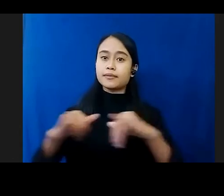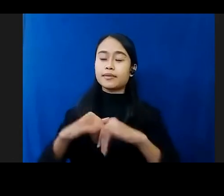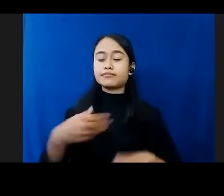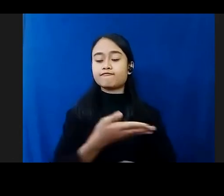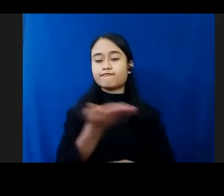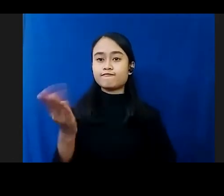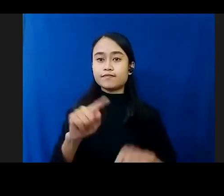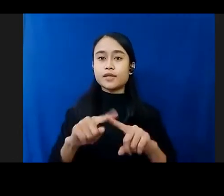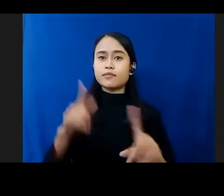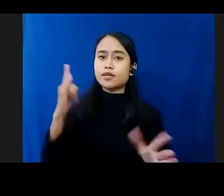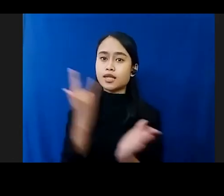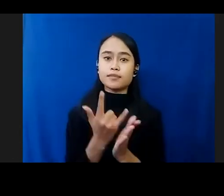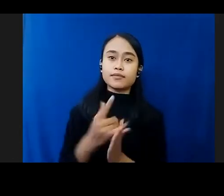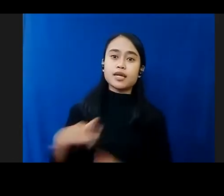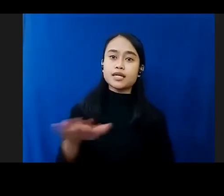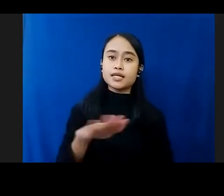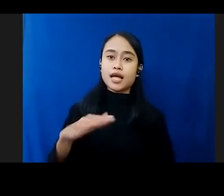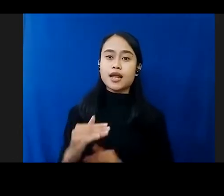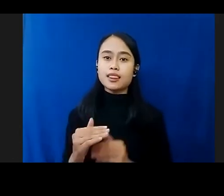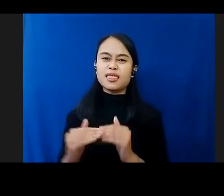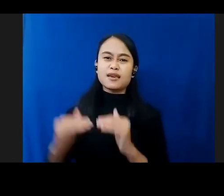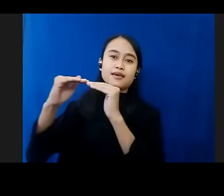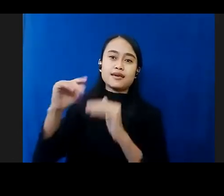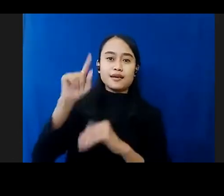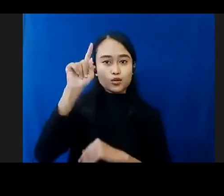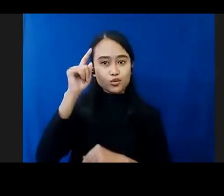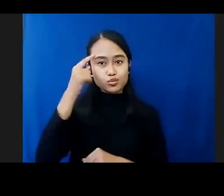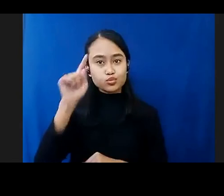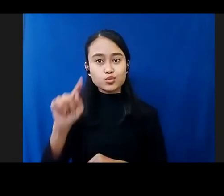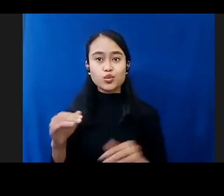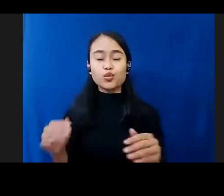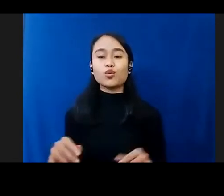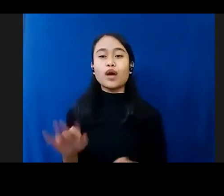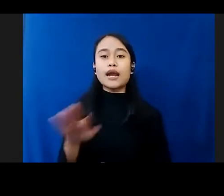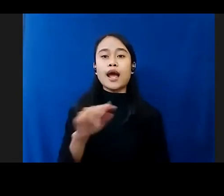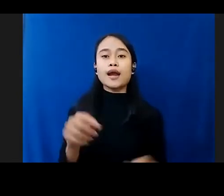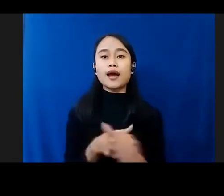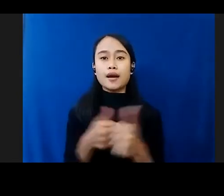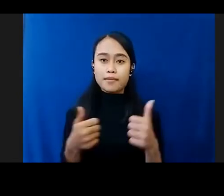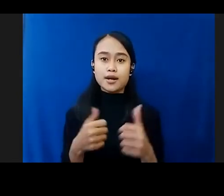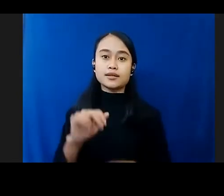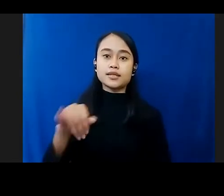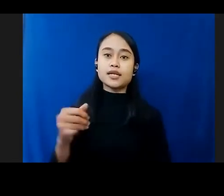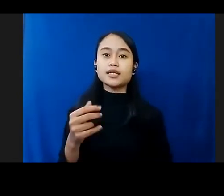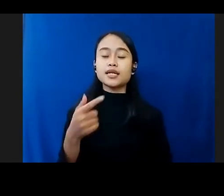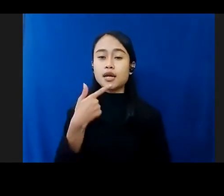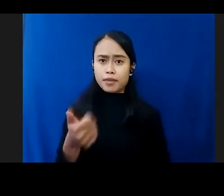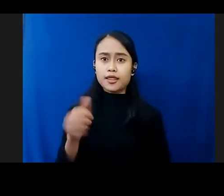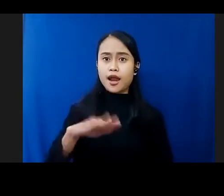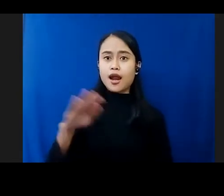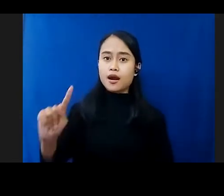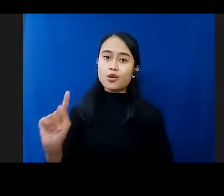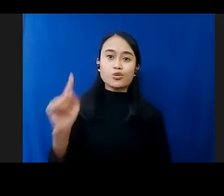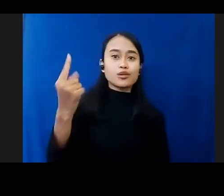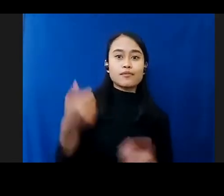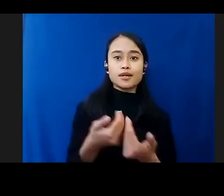And Also Make Sure We Put Children Before Profit And Opportunity And That Data Misuse Is Never Something That We Would